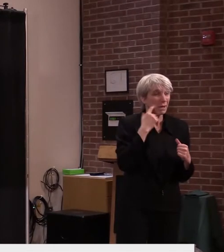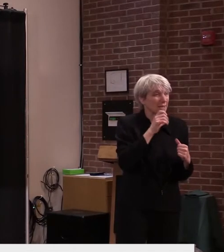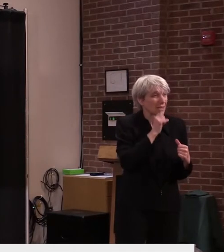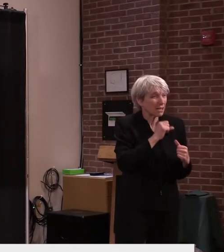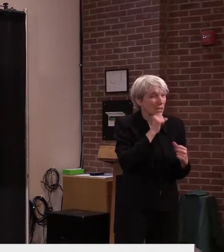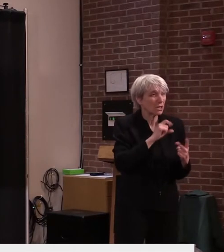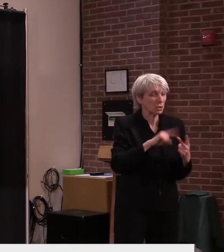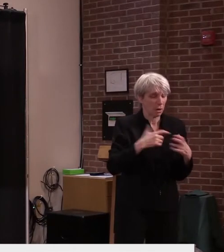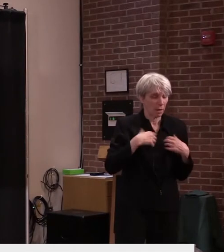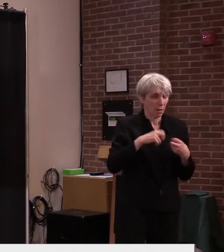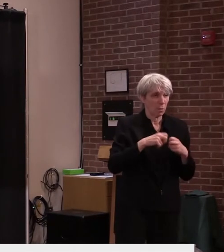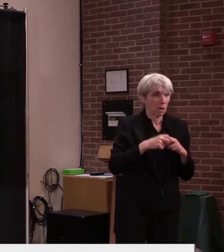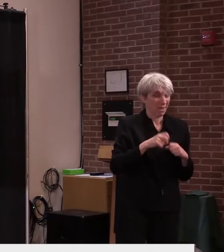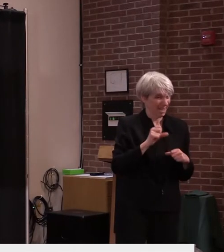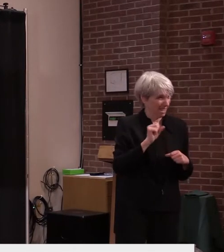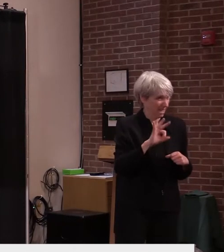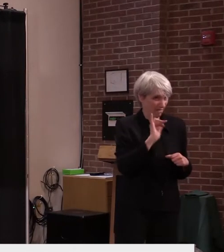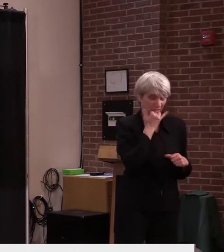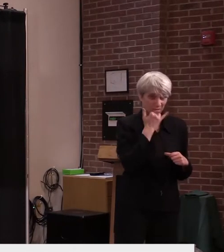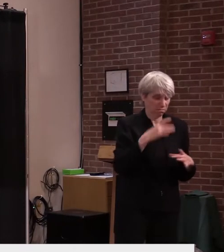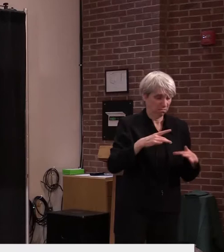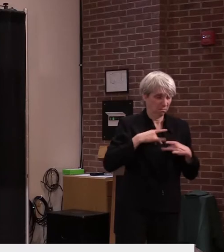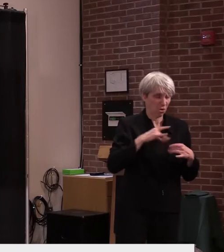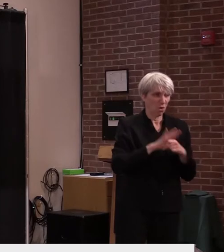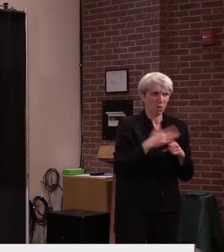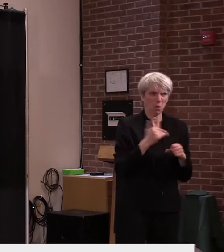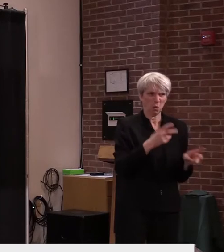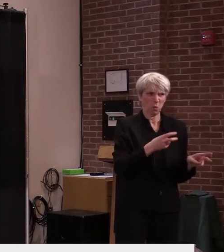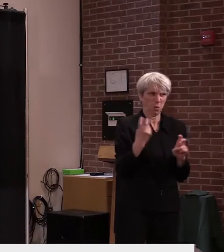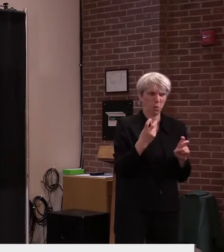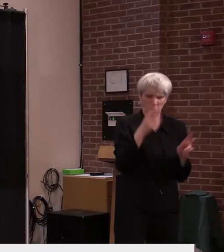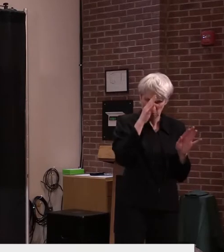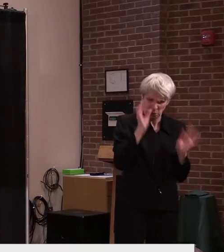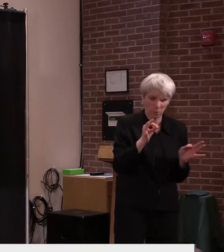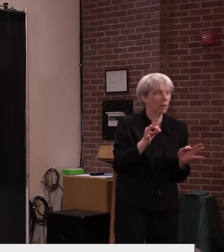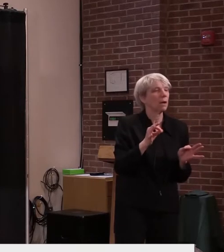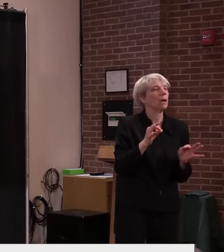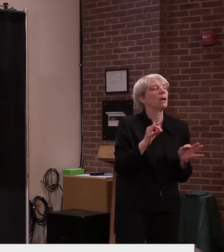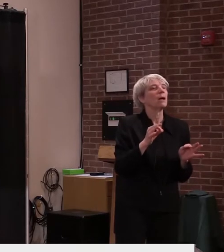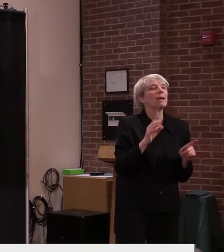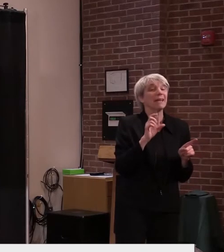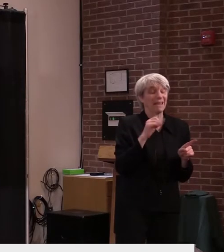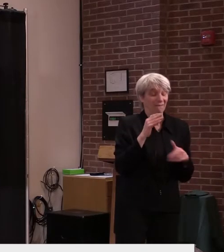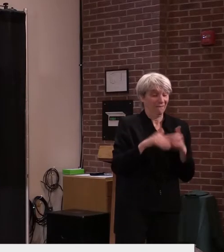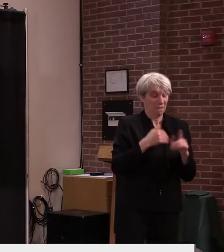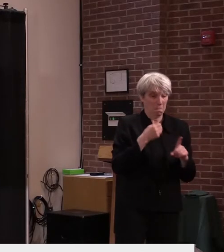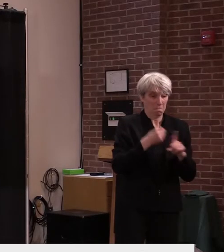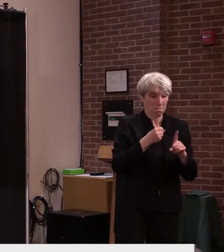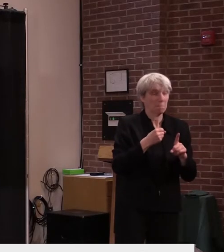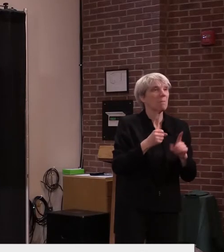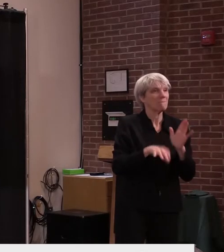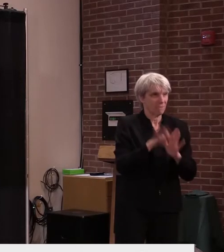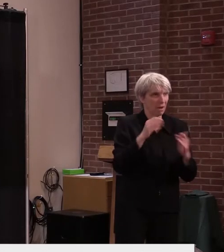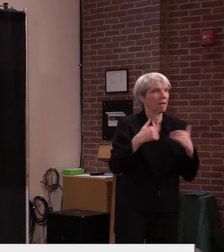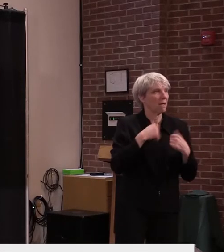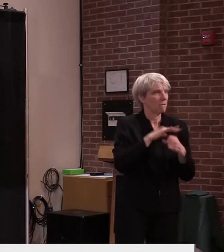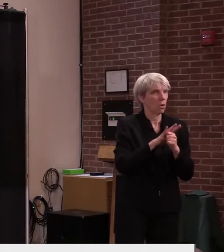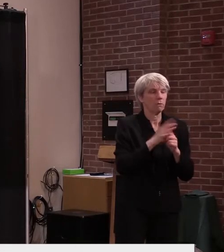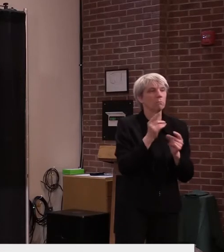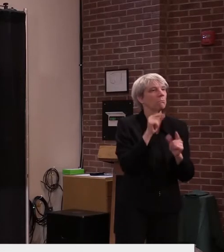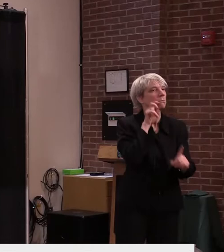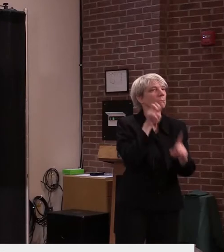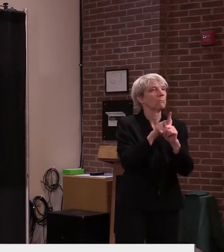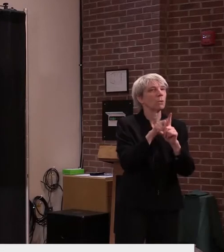COVID-19, it's important that you reach out to your healthcare provider as soon as you are positive to ask about